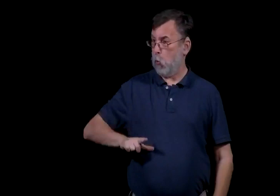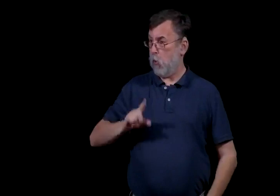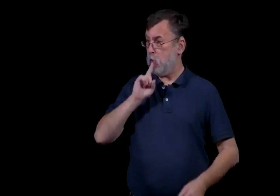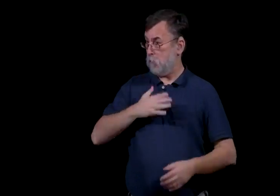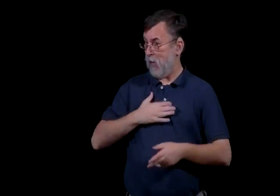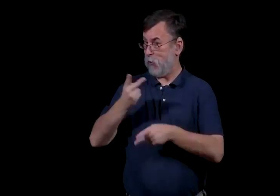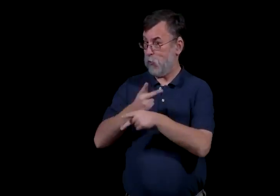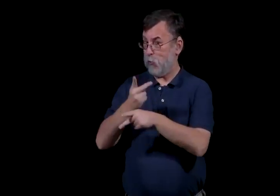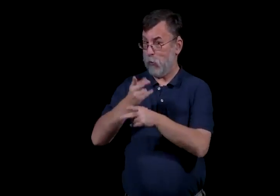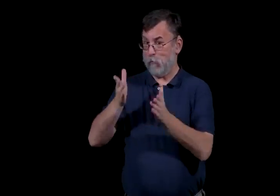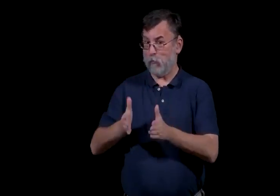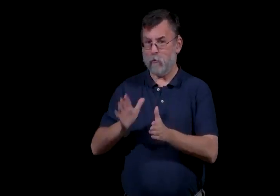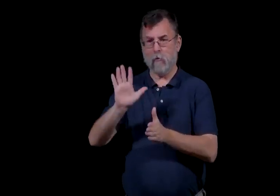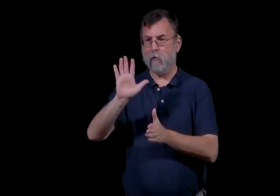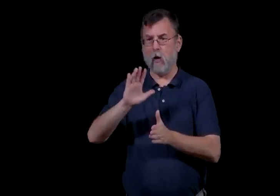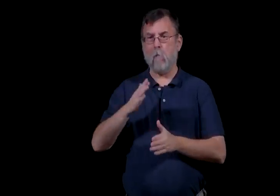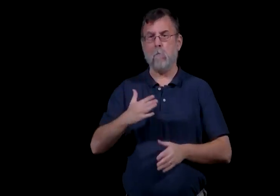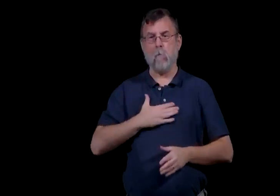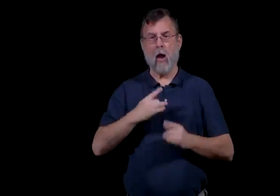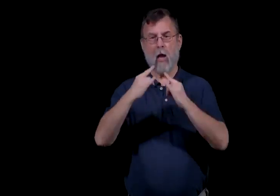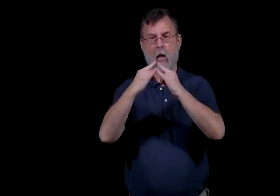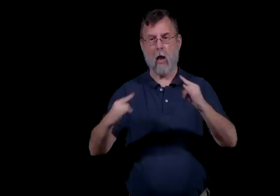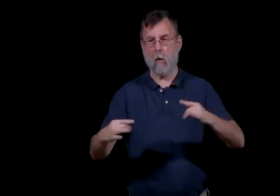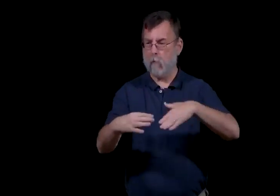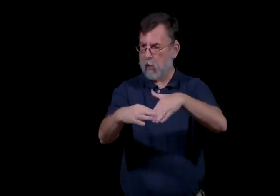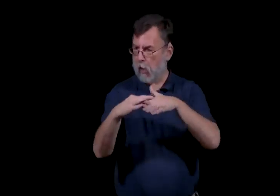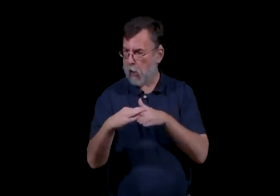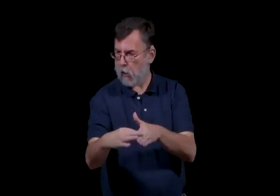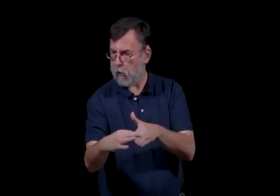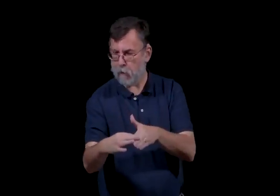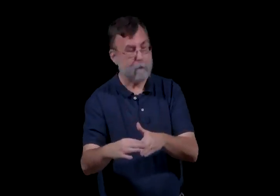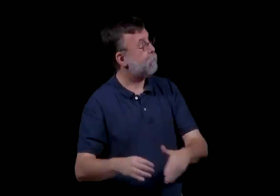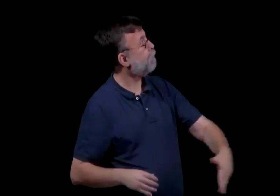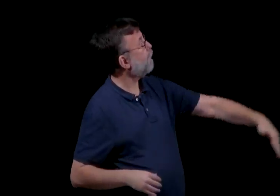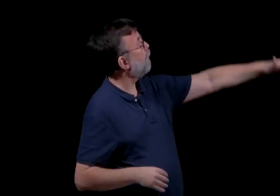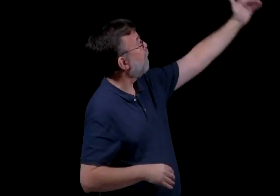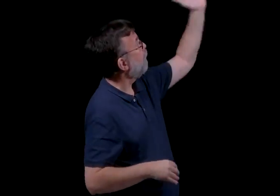It says, the Lord is my camp guide.